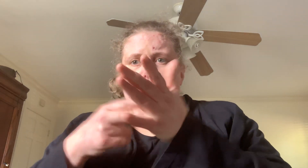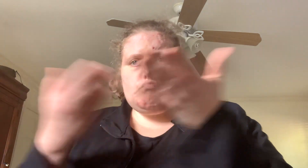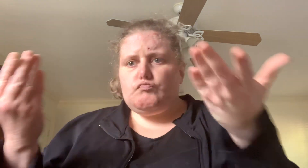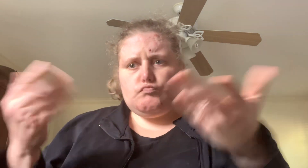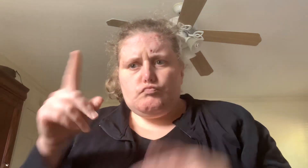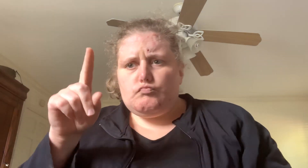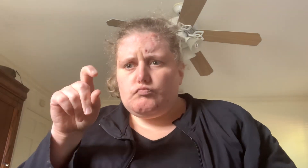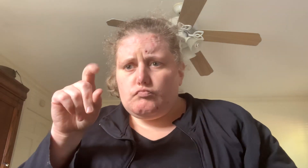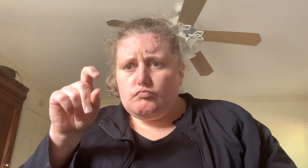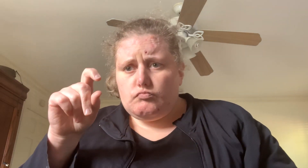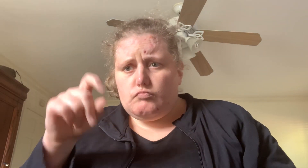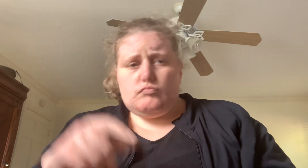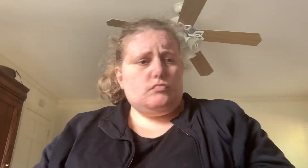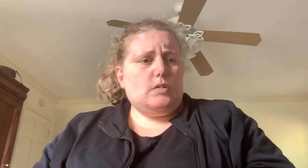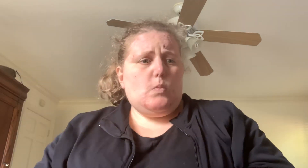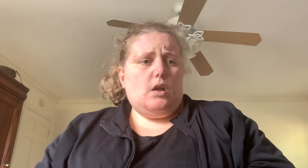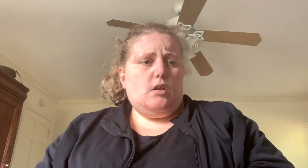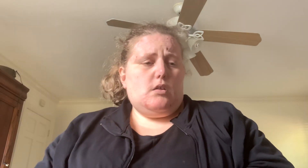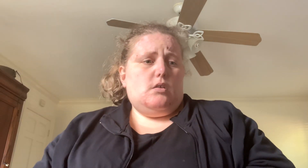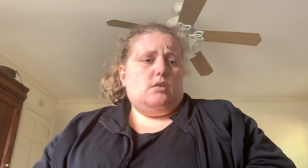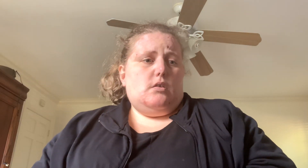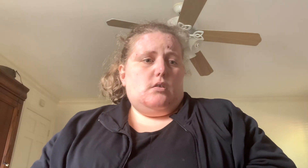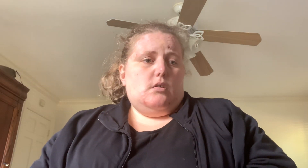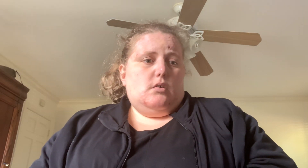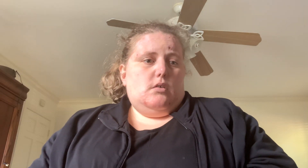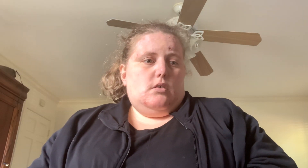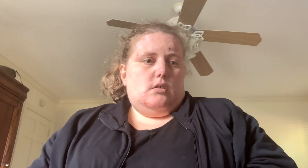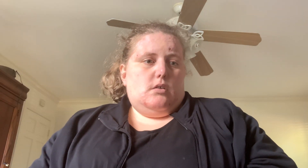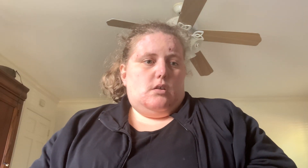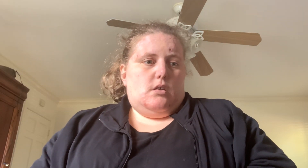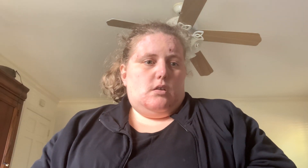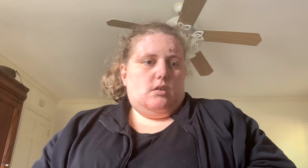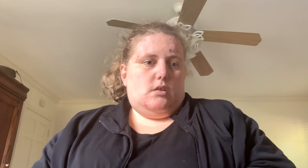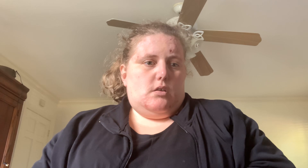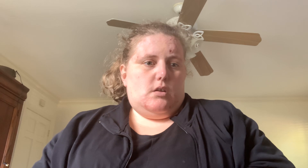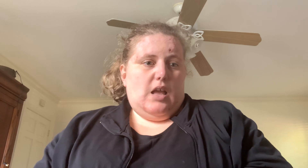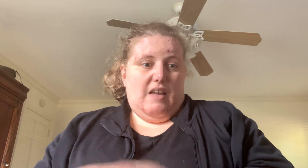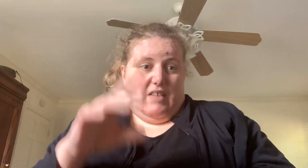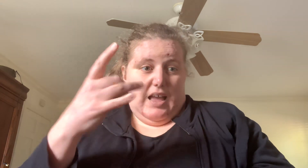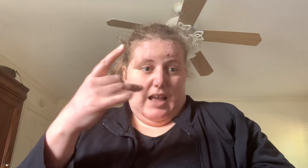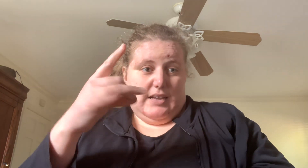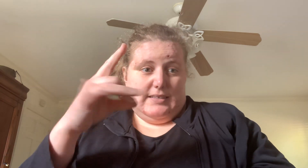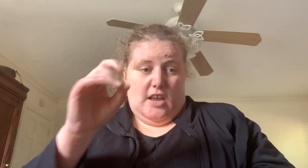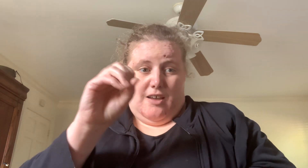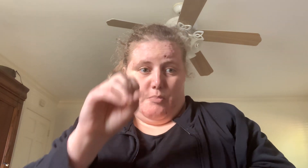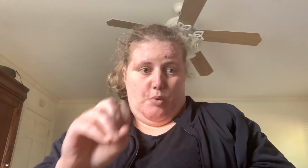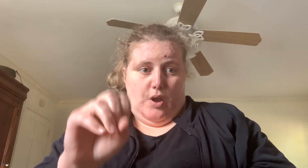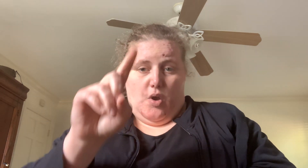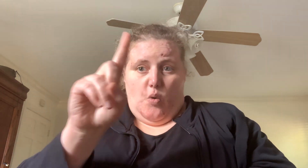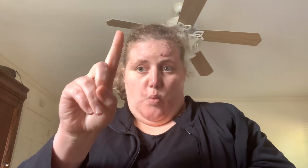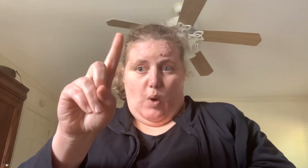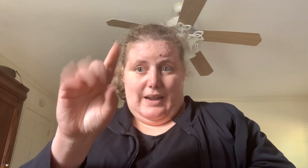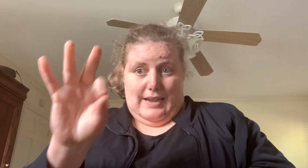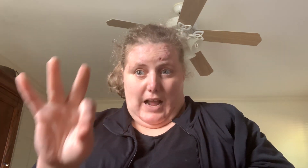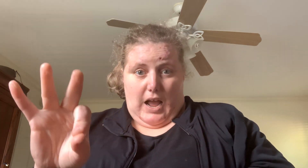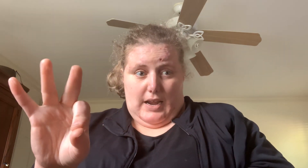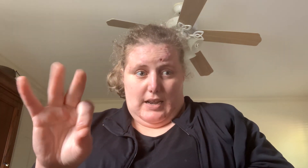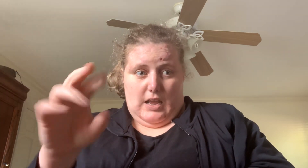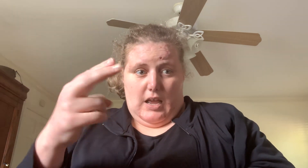is it tells me that I will have 18.19 grams of H2O produced